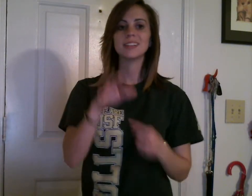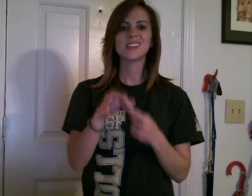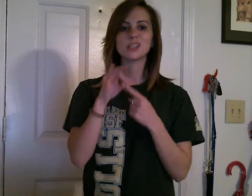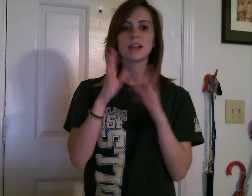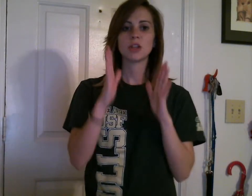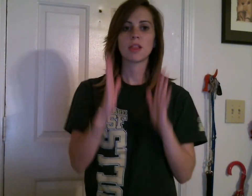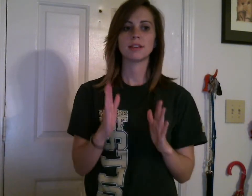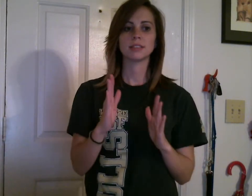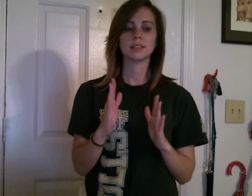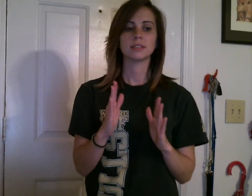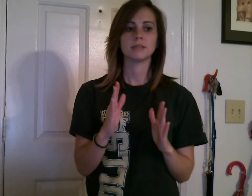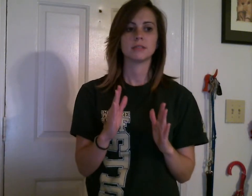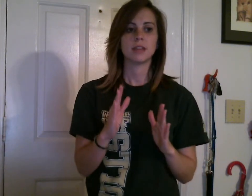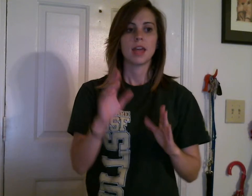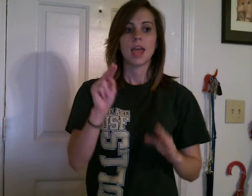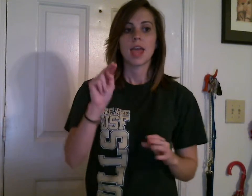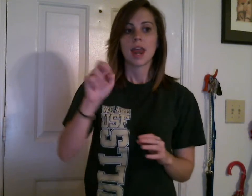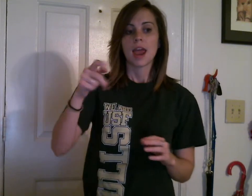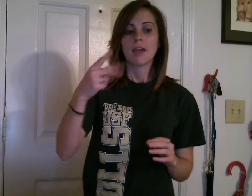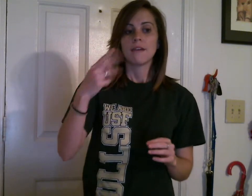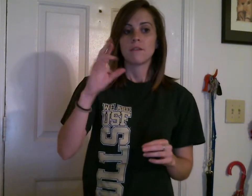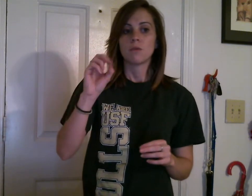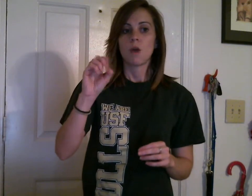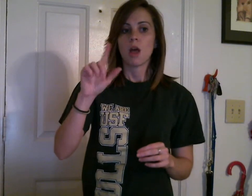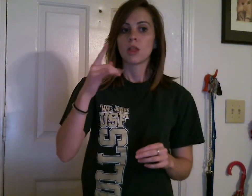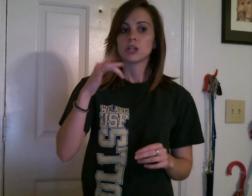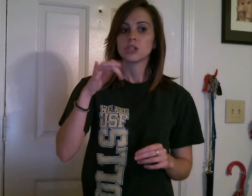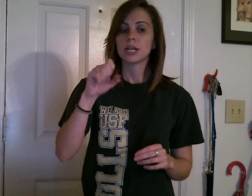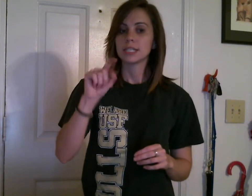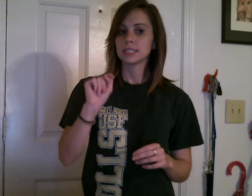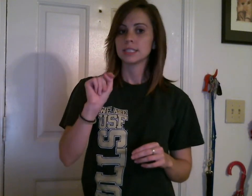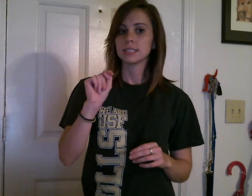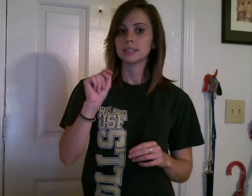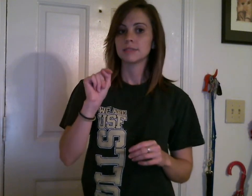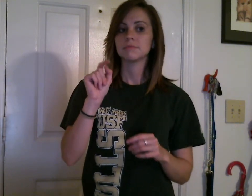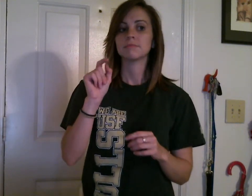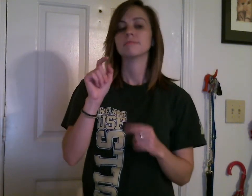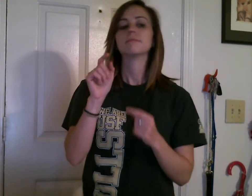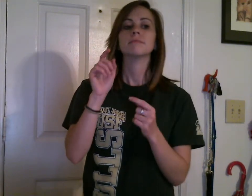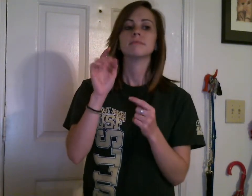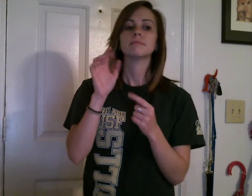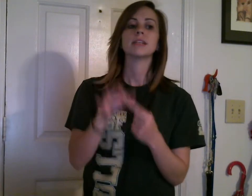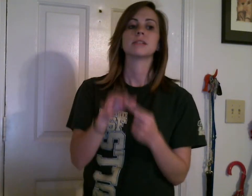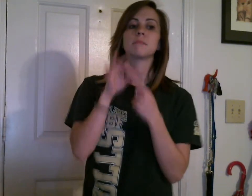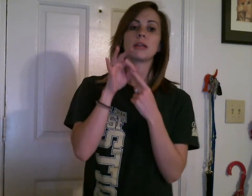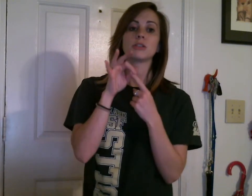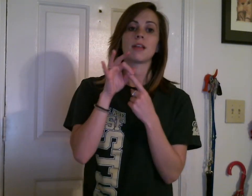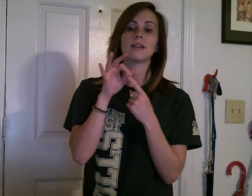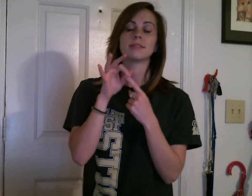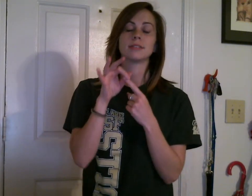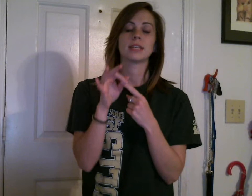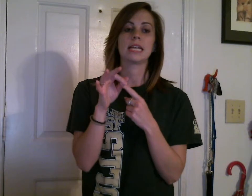a nephrologist, then you would know that person specializes in the study of the kidneys. If I said something